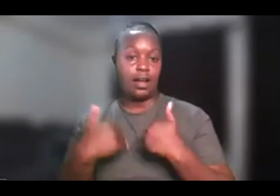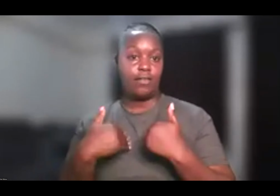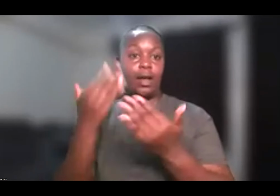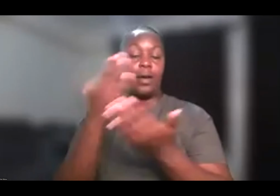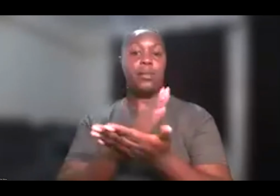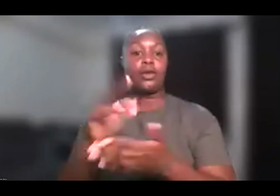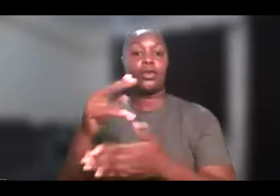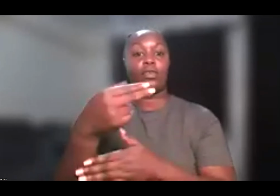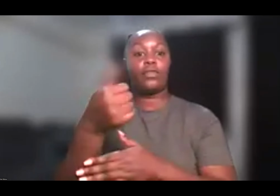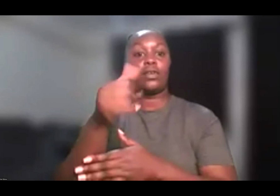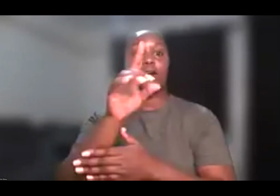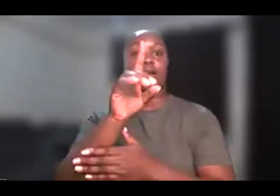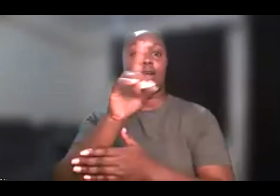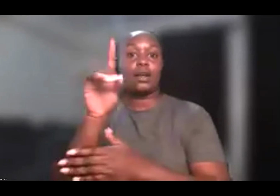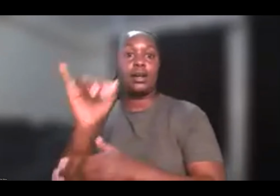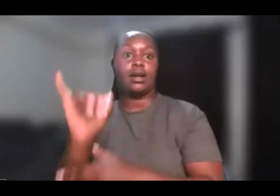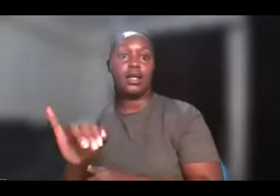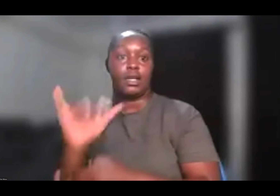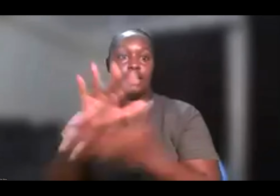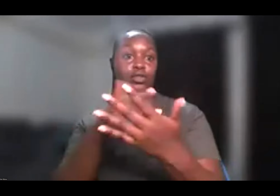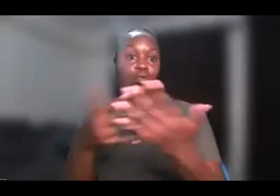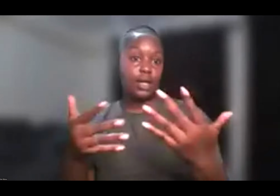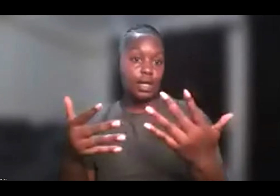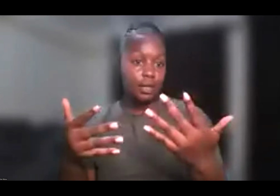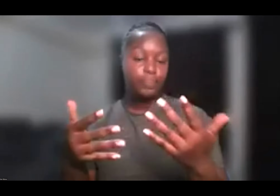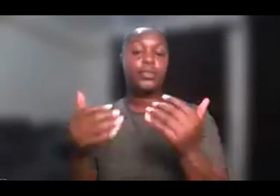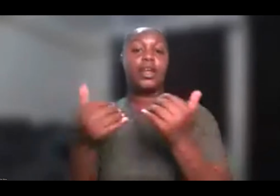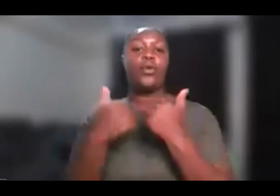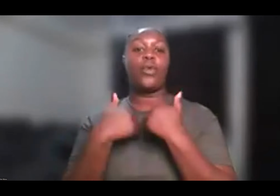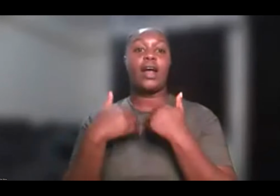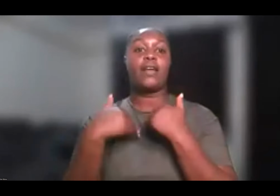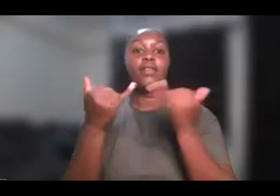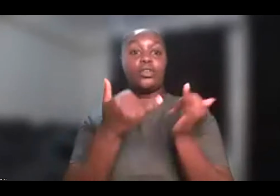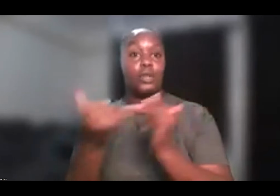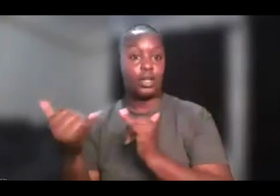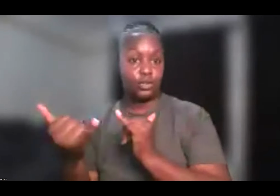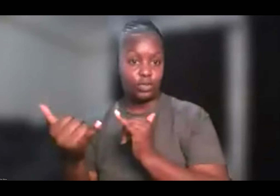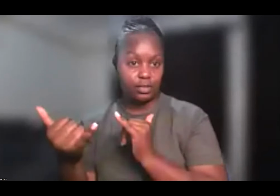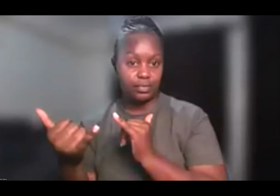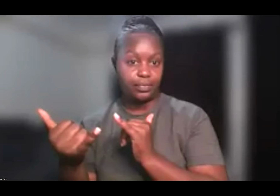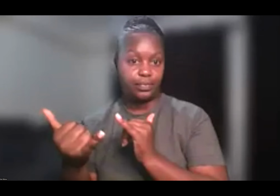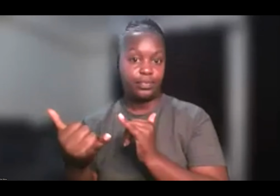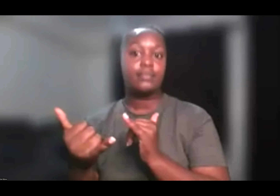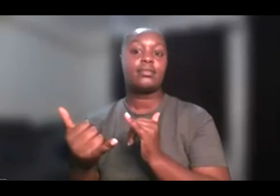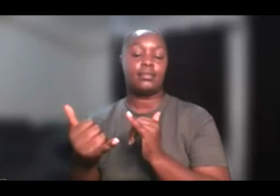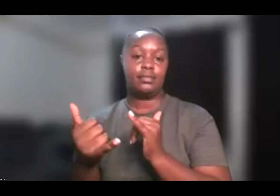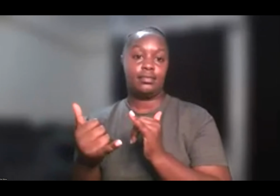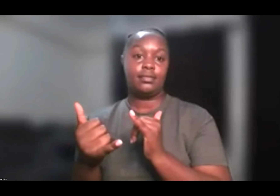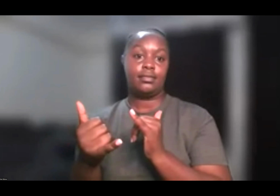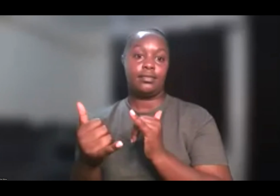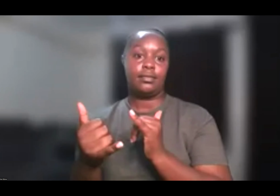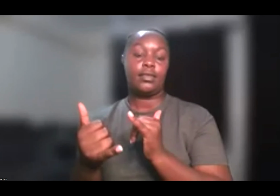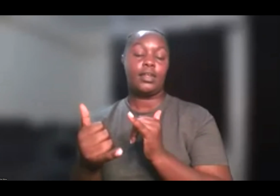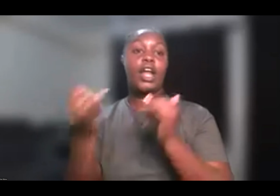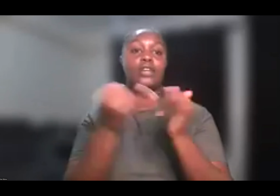network. We will have an introduction, which will be done on chat. So for the introduction, you will not